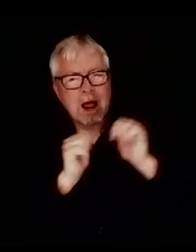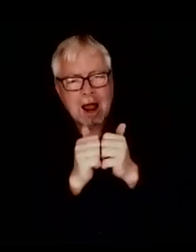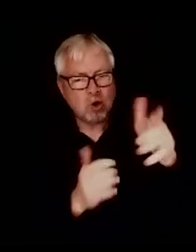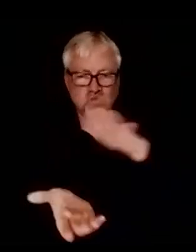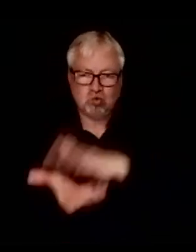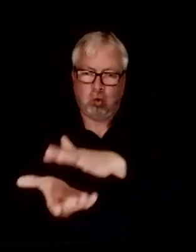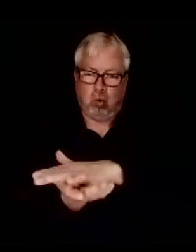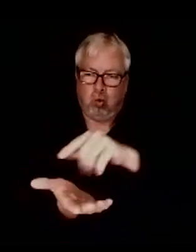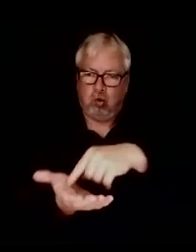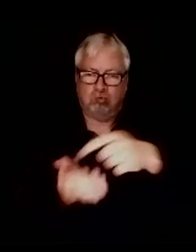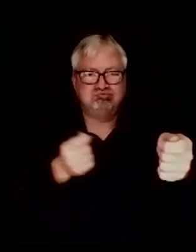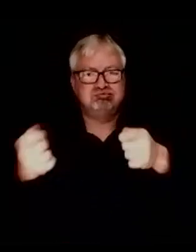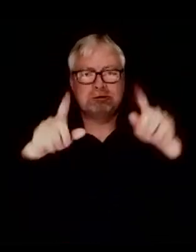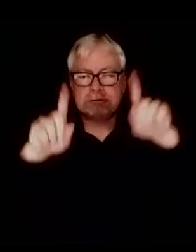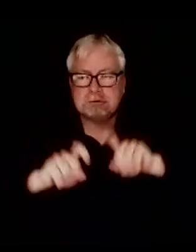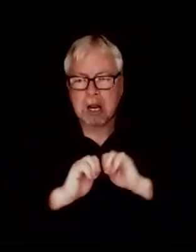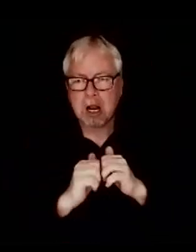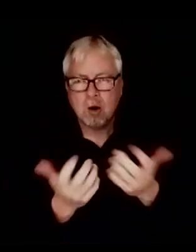Dan or Heather?